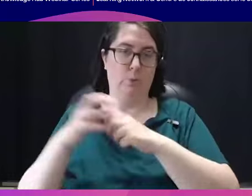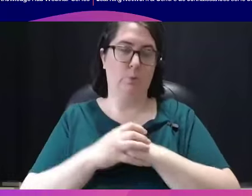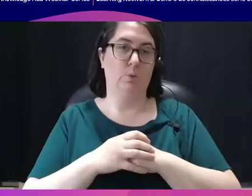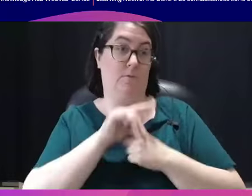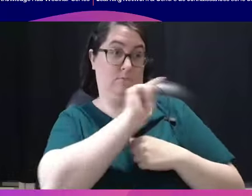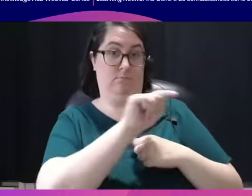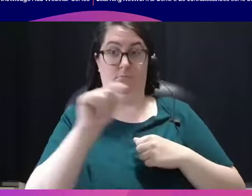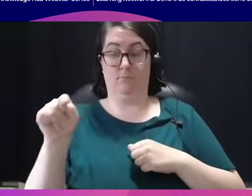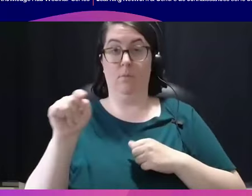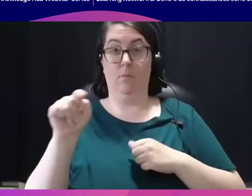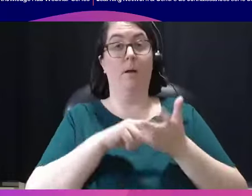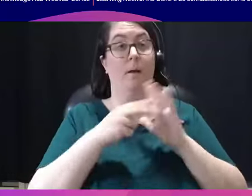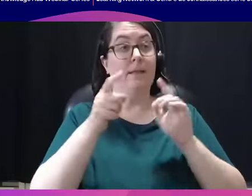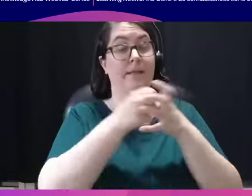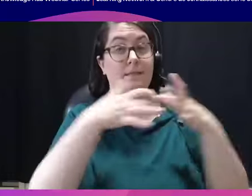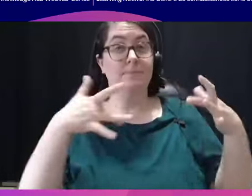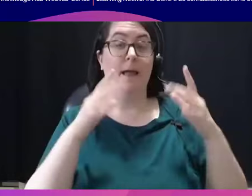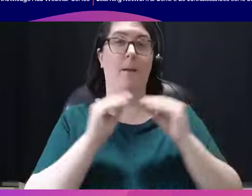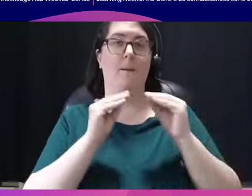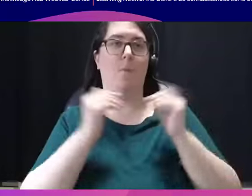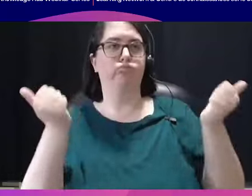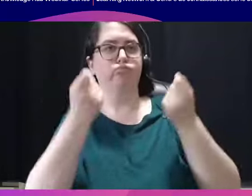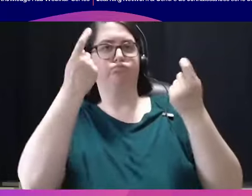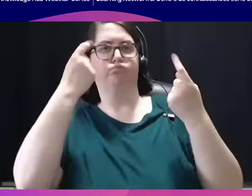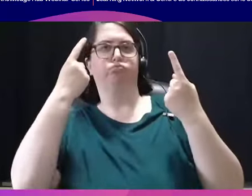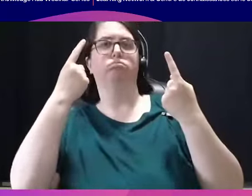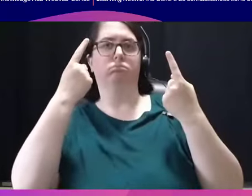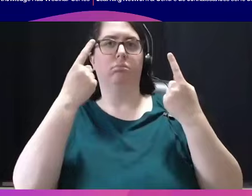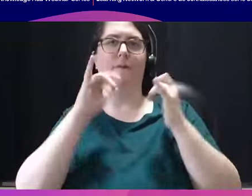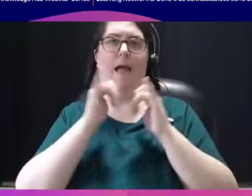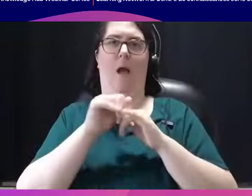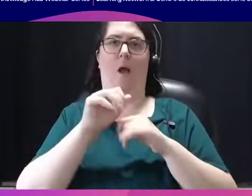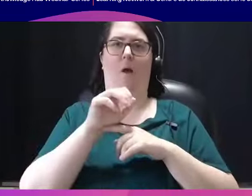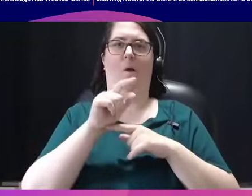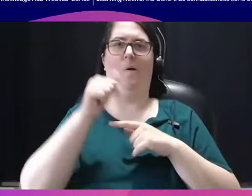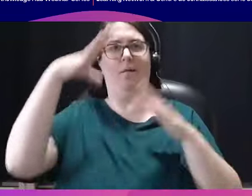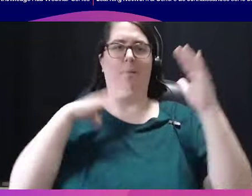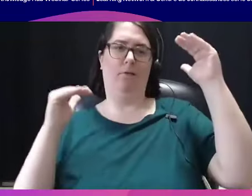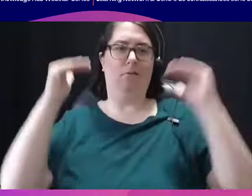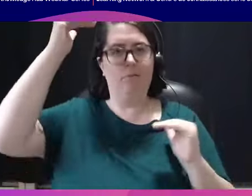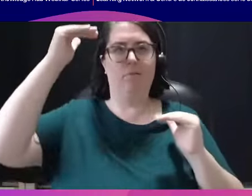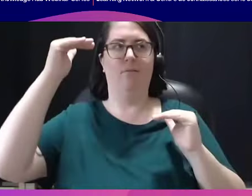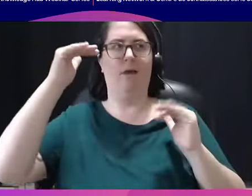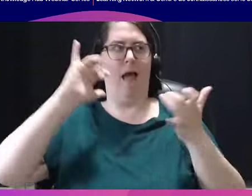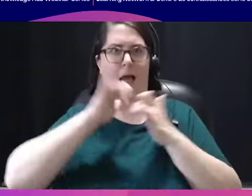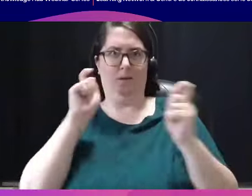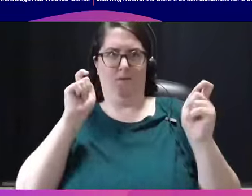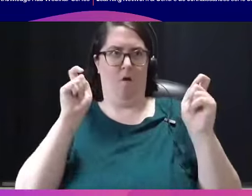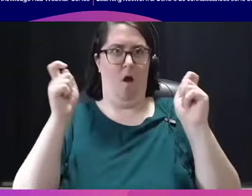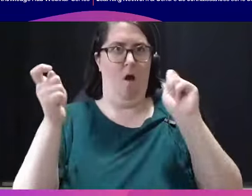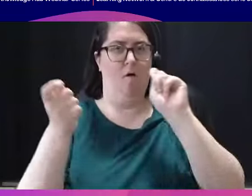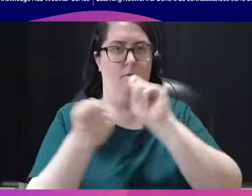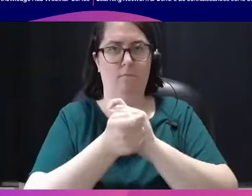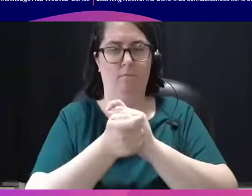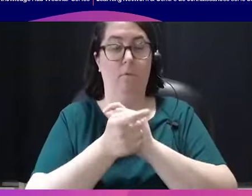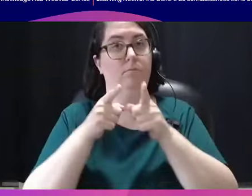this includes expanding and creating a more robust understanding of how misogyny and gender violence evolve currently, particularly